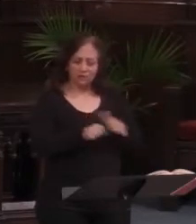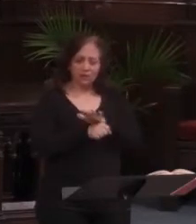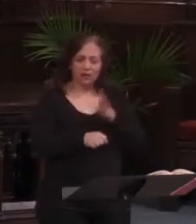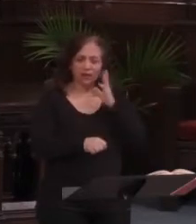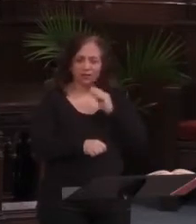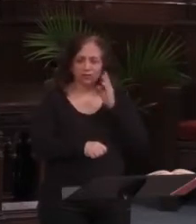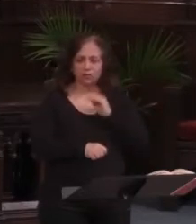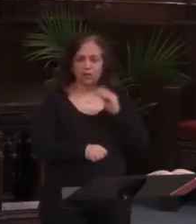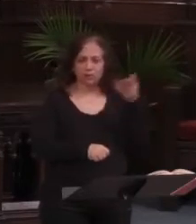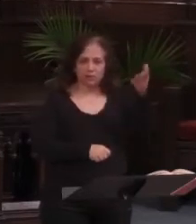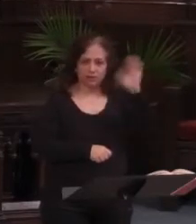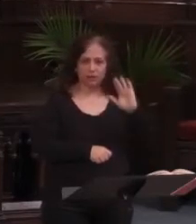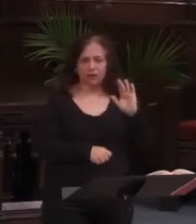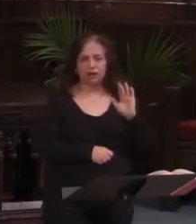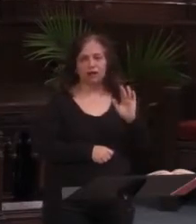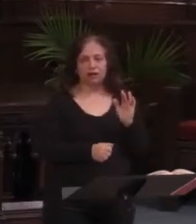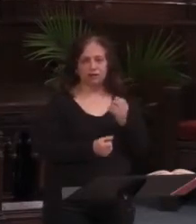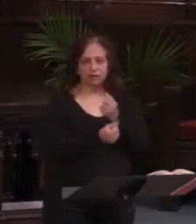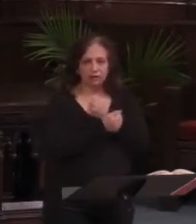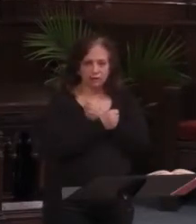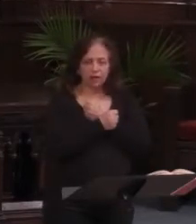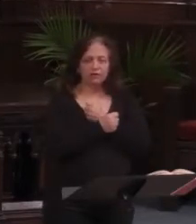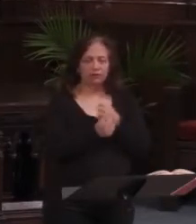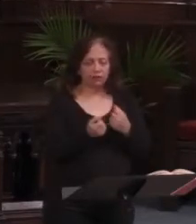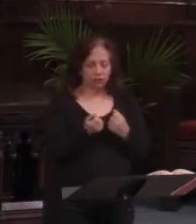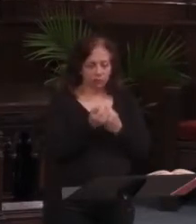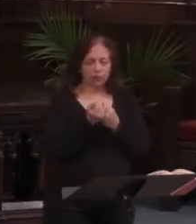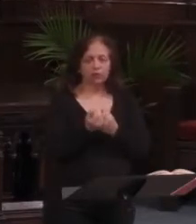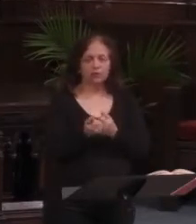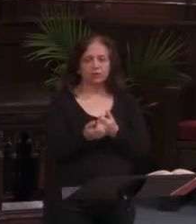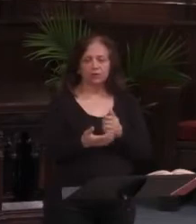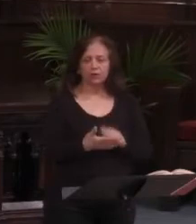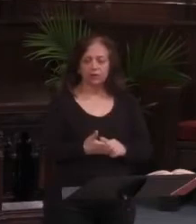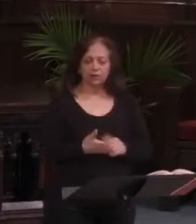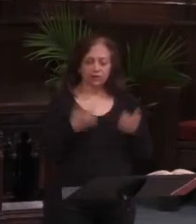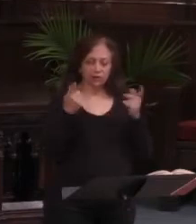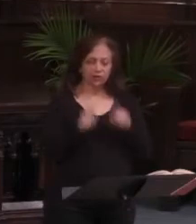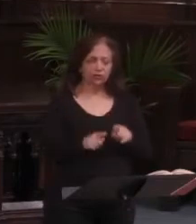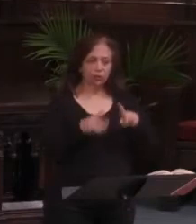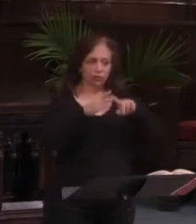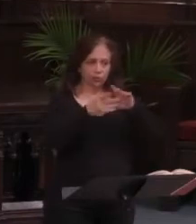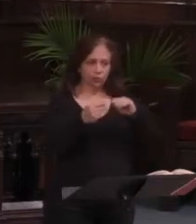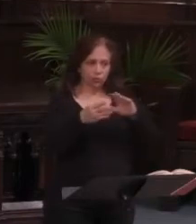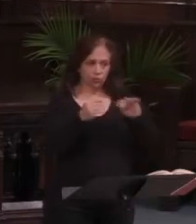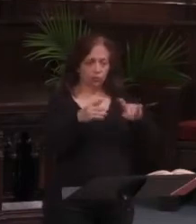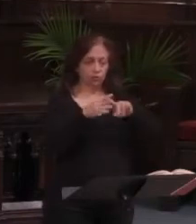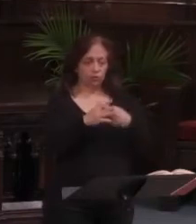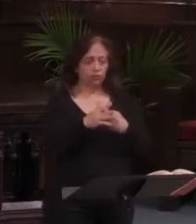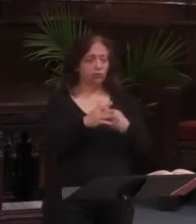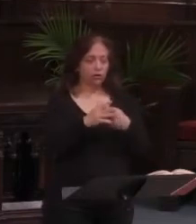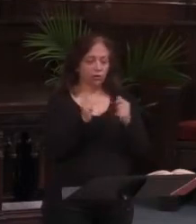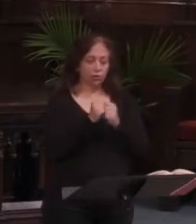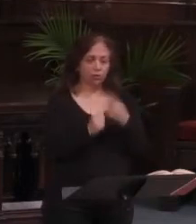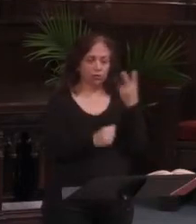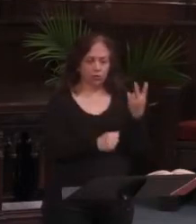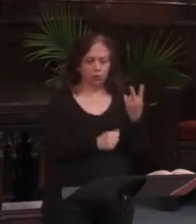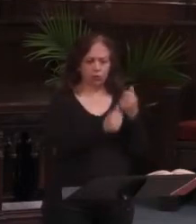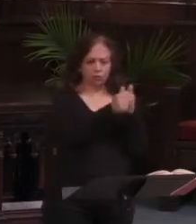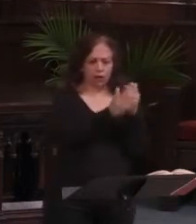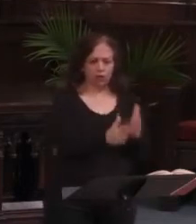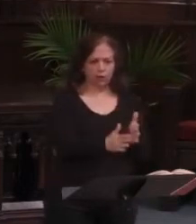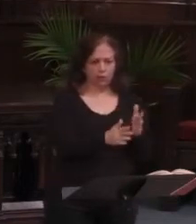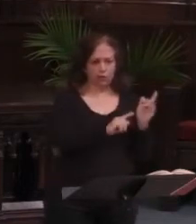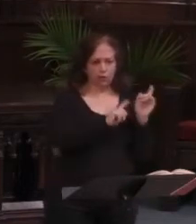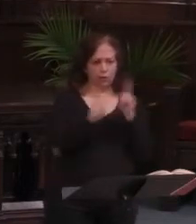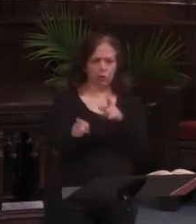and assurance and help. So the story begins with two disciples on the road to Emmaus. It's not clear why